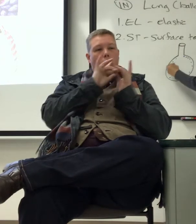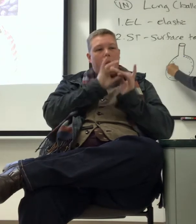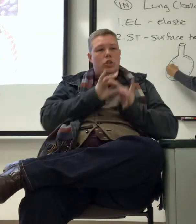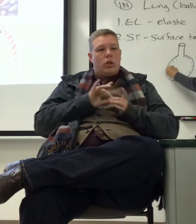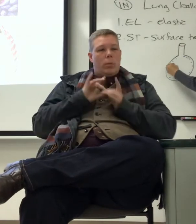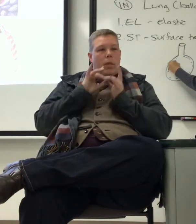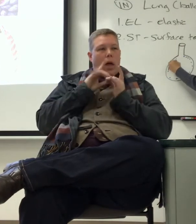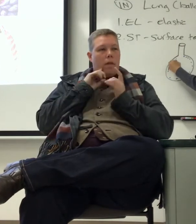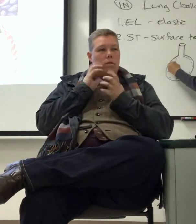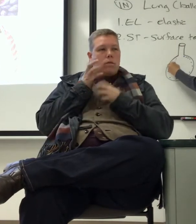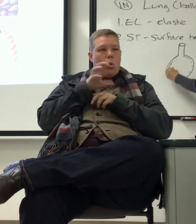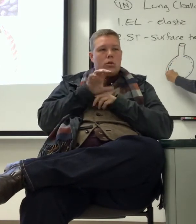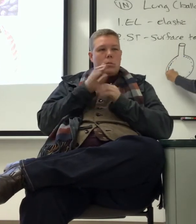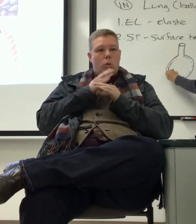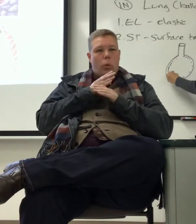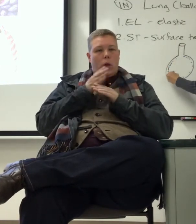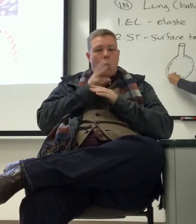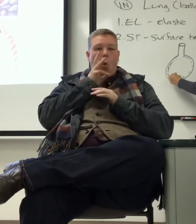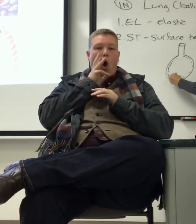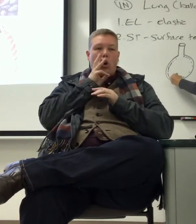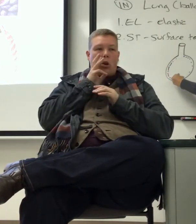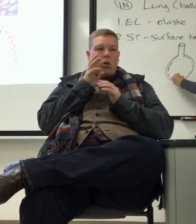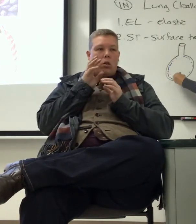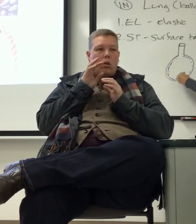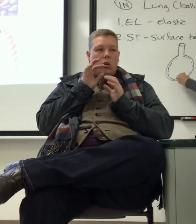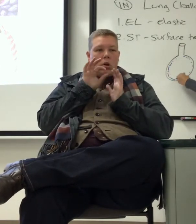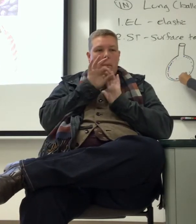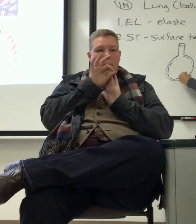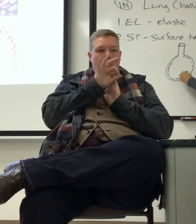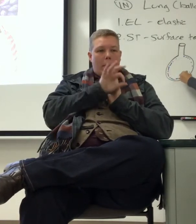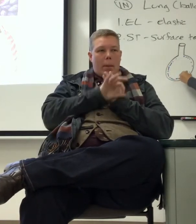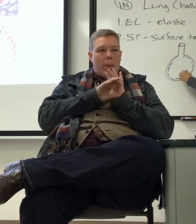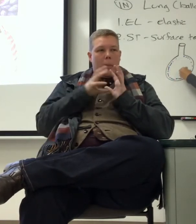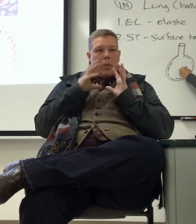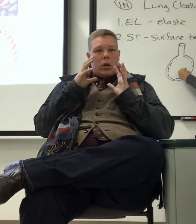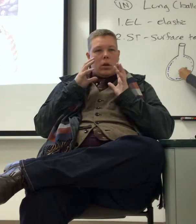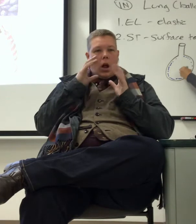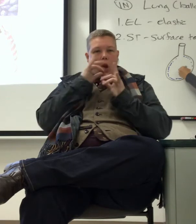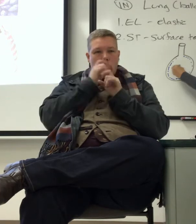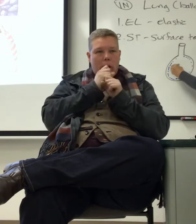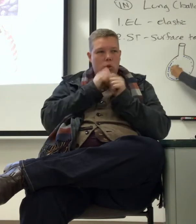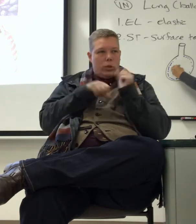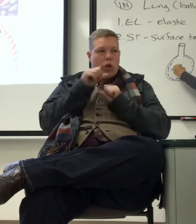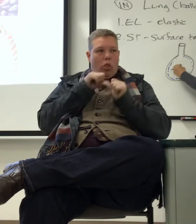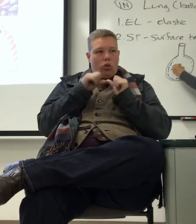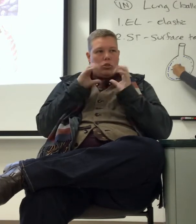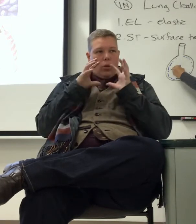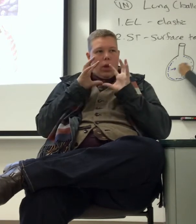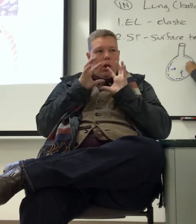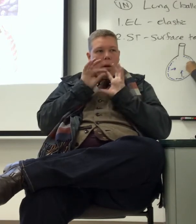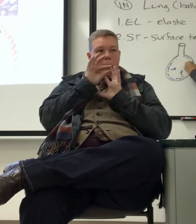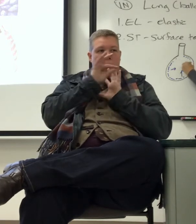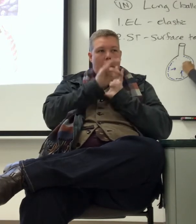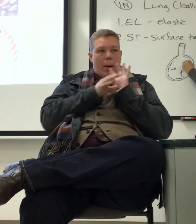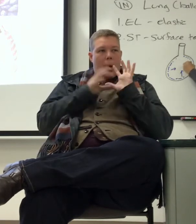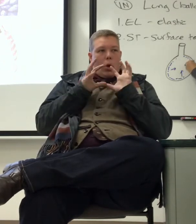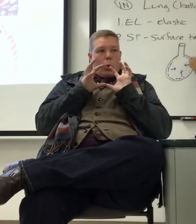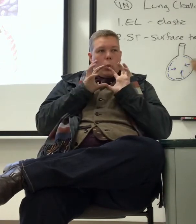molecules, because they're arranged in a circle, they're attracted to each other, but then that creates this inward force